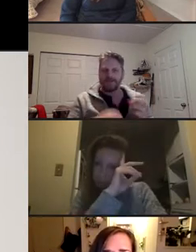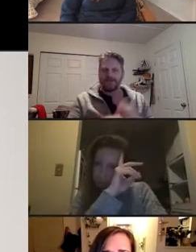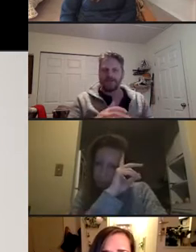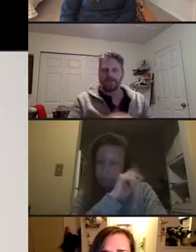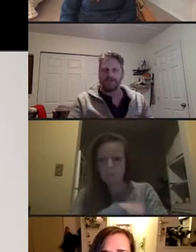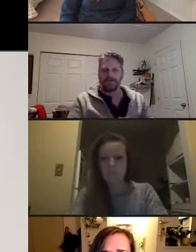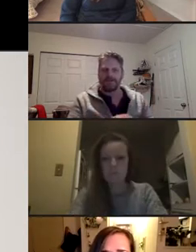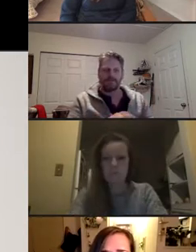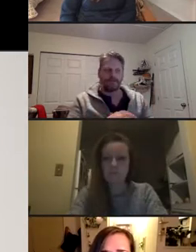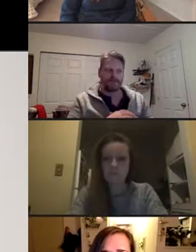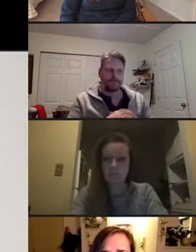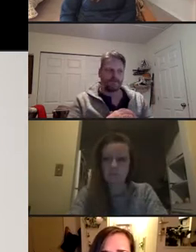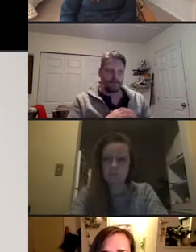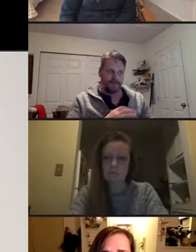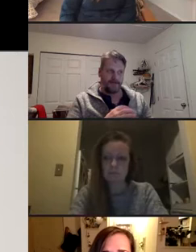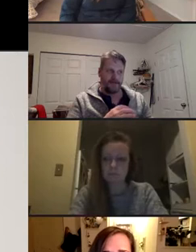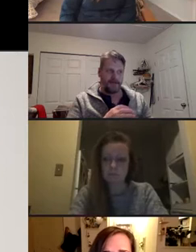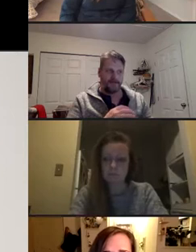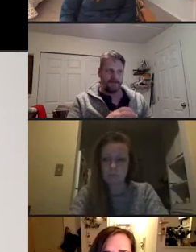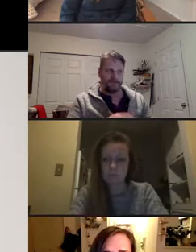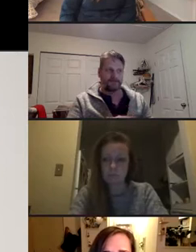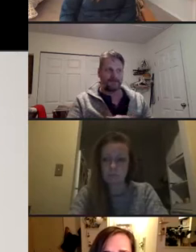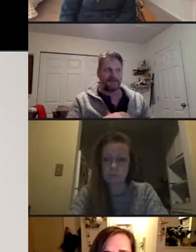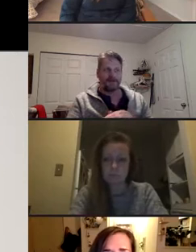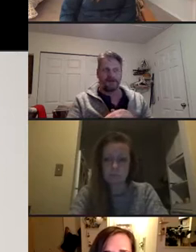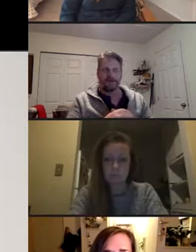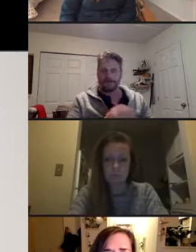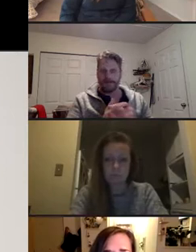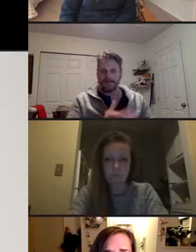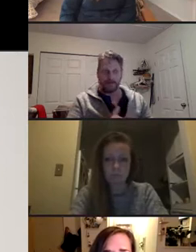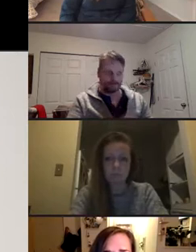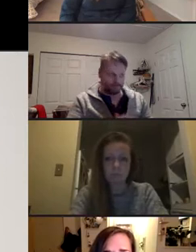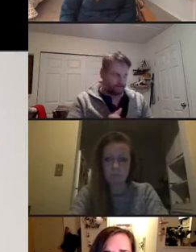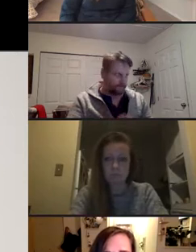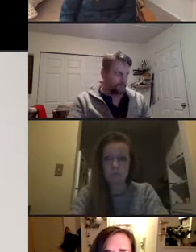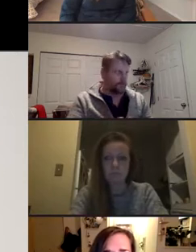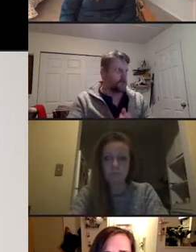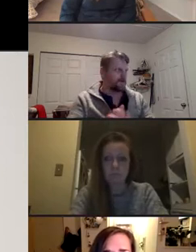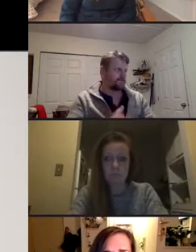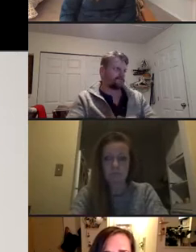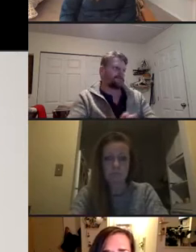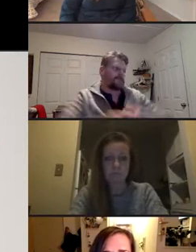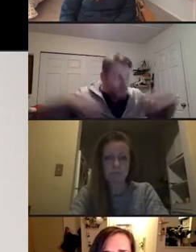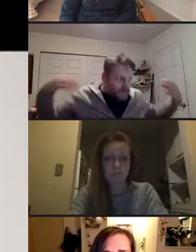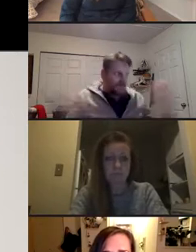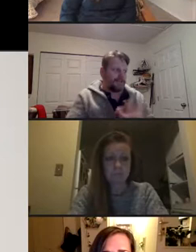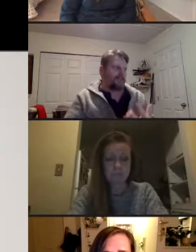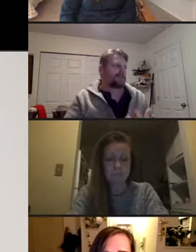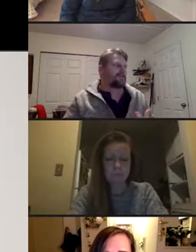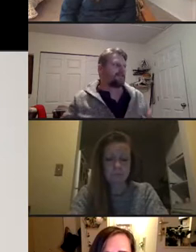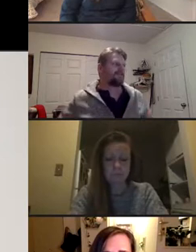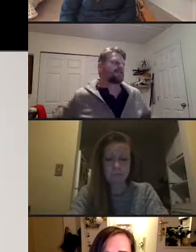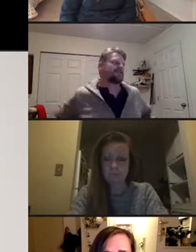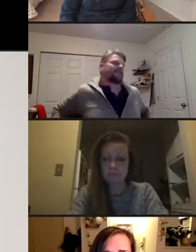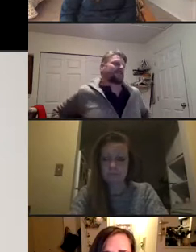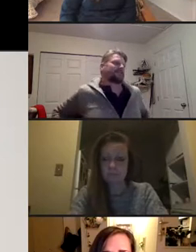looking to get a little bit better, get more information, and then be able to create a good learning path for them. Cool. Let's